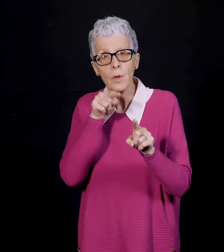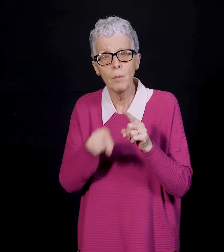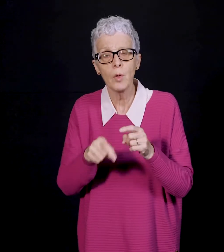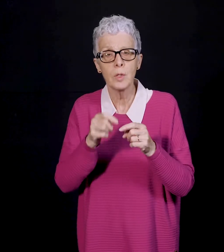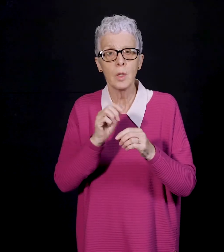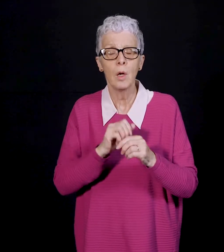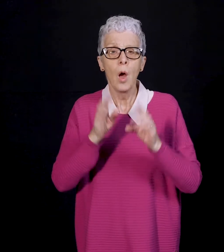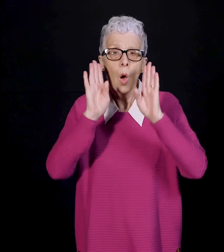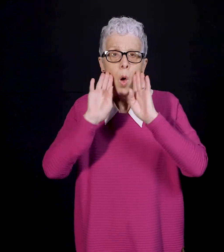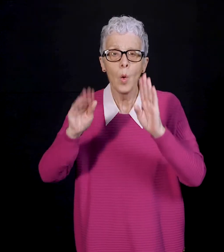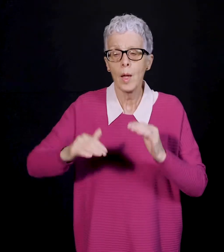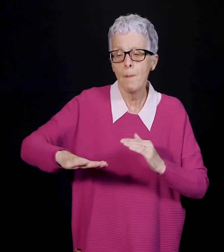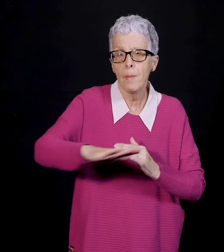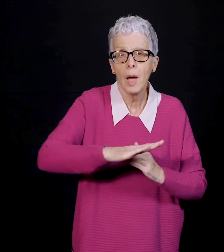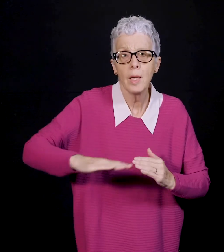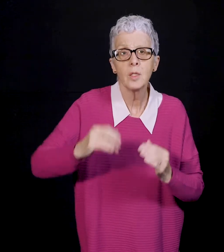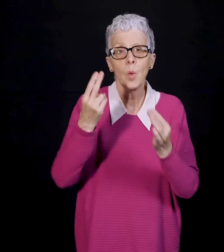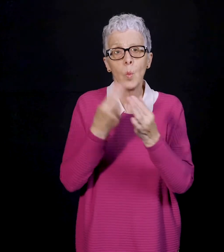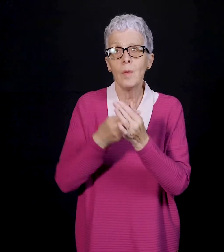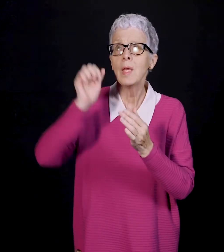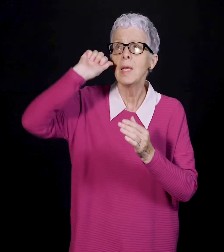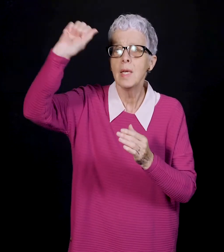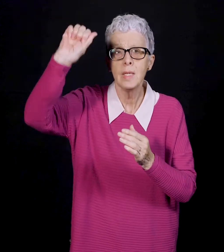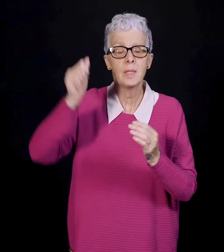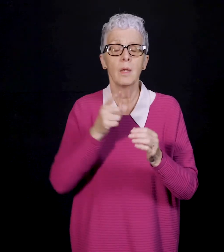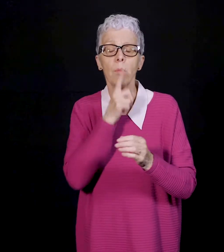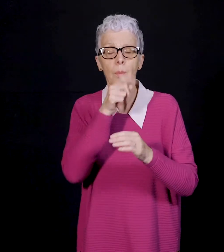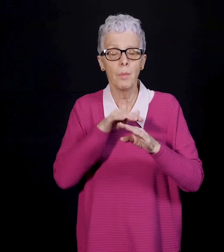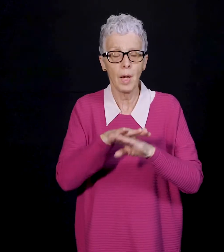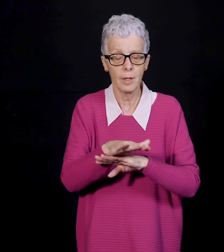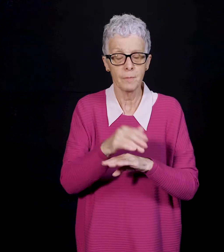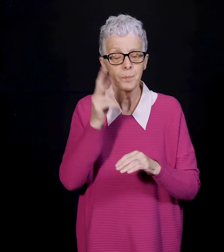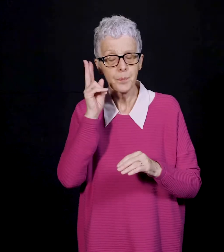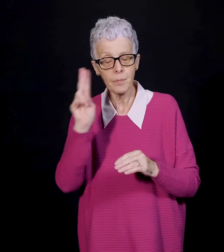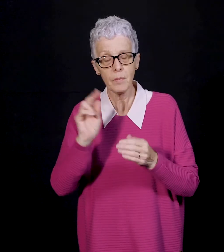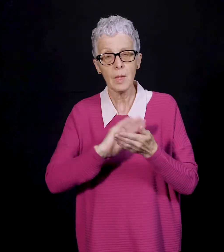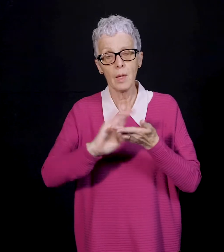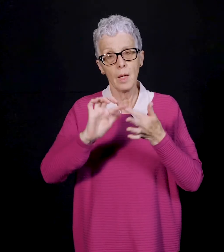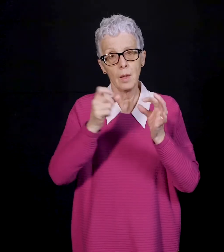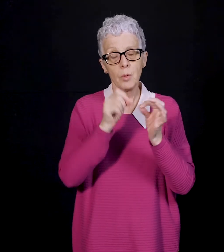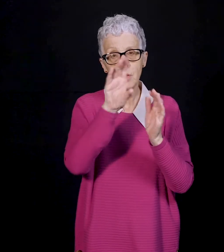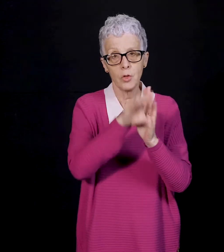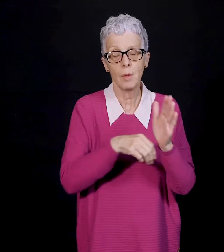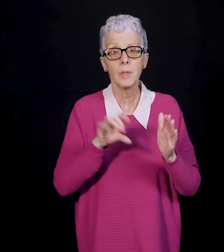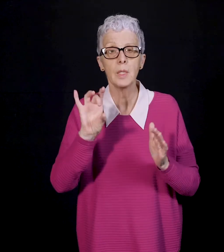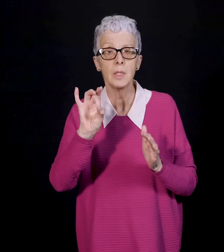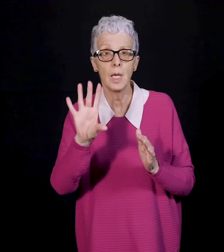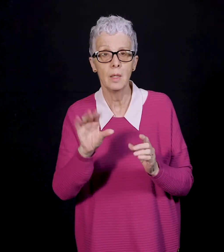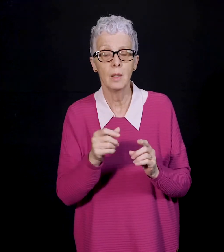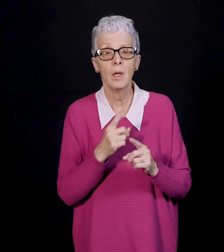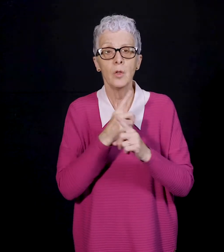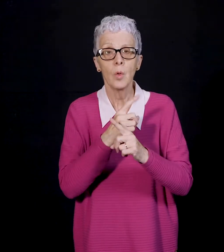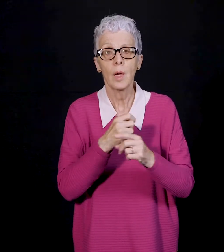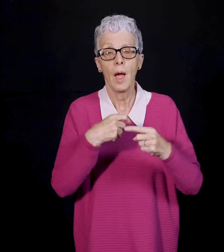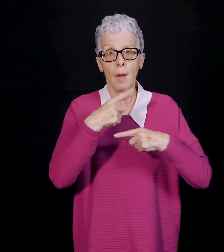obtained eternal redemption or atonement for us. And again in Hebrews chapter 10, speaking specifically of the Day of